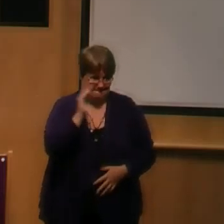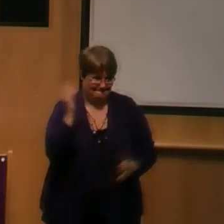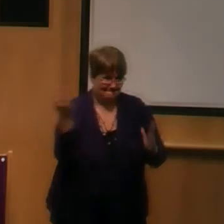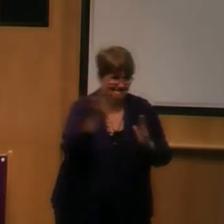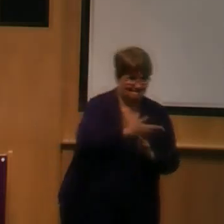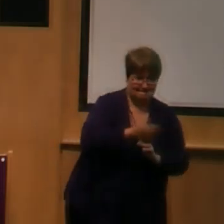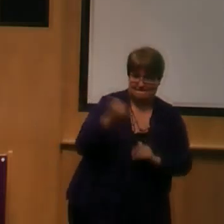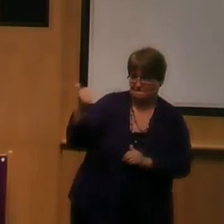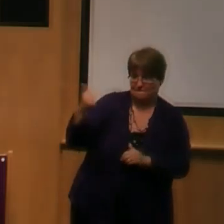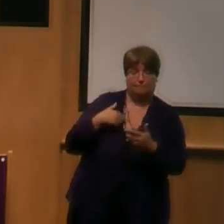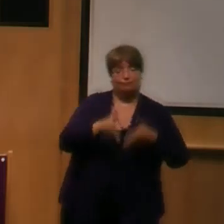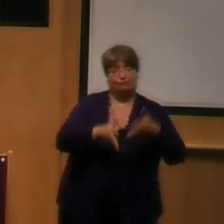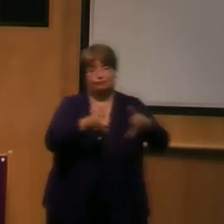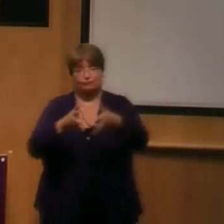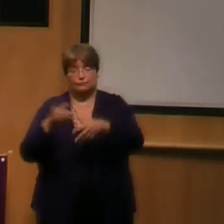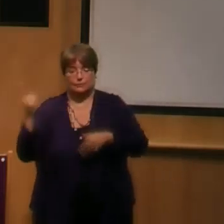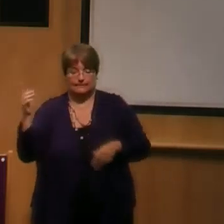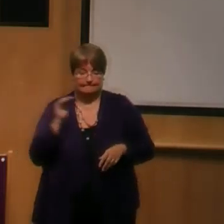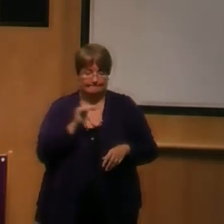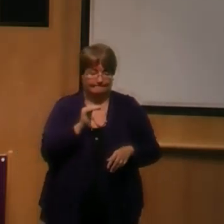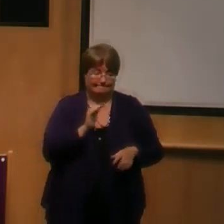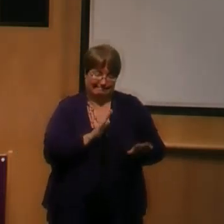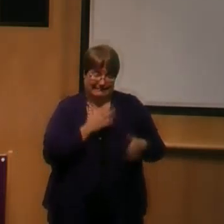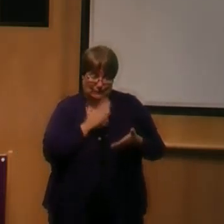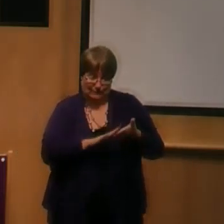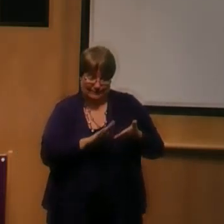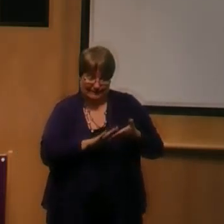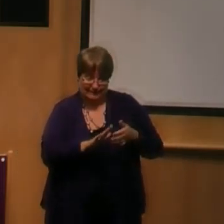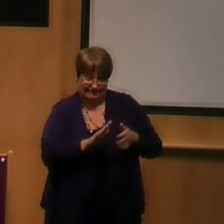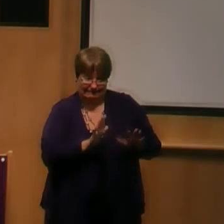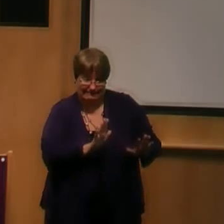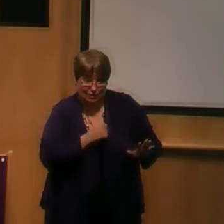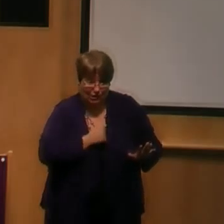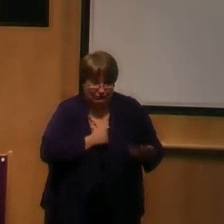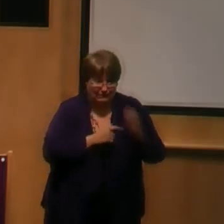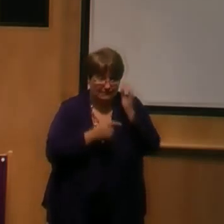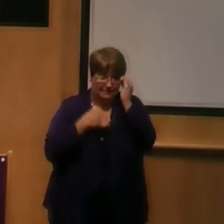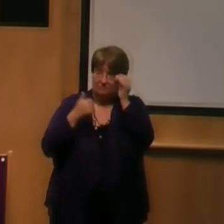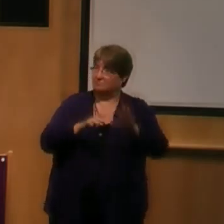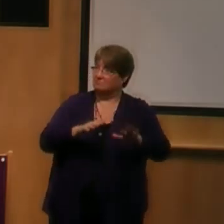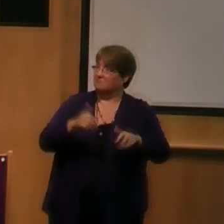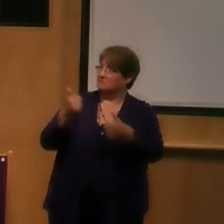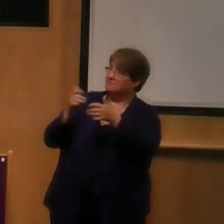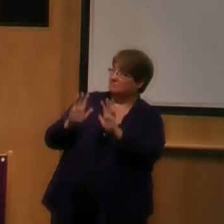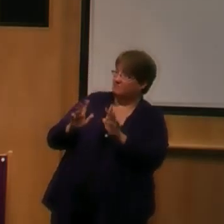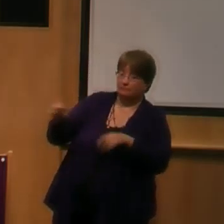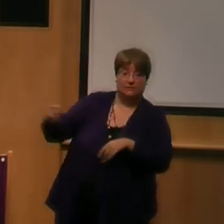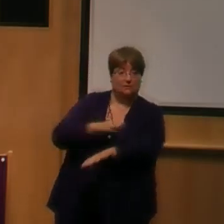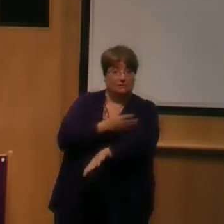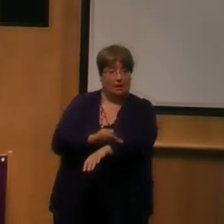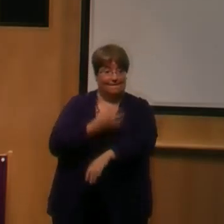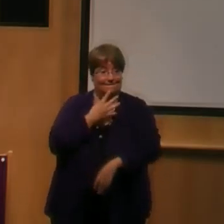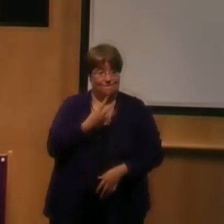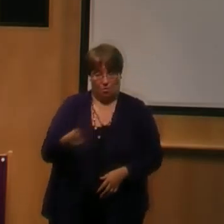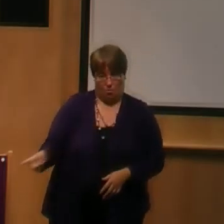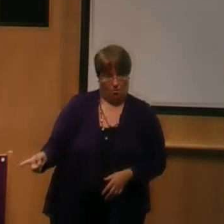very good. We were never allowed to group the sign languages, but she came over and she just said, I'm sorry for interrupting. And she